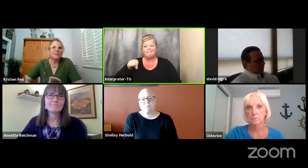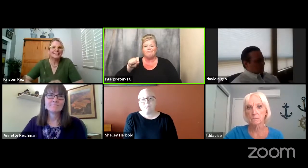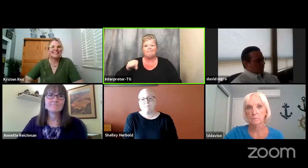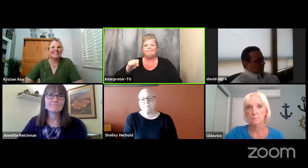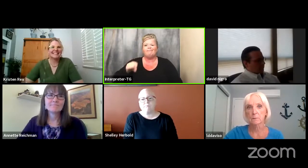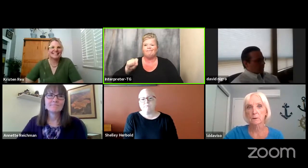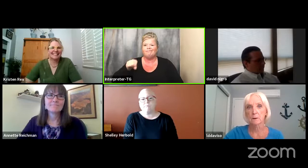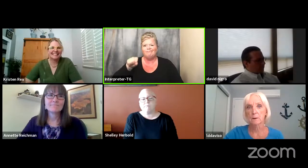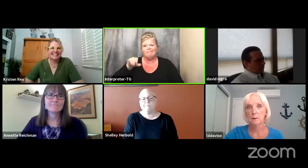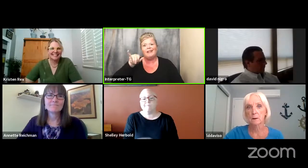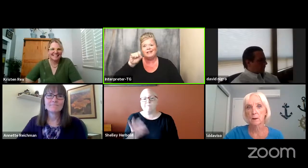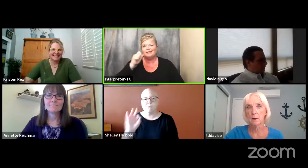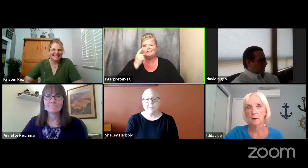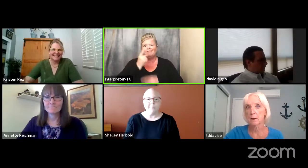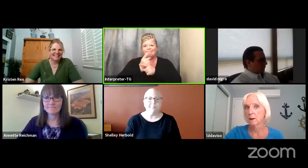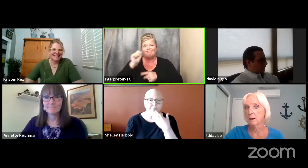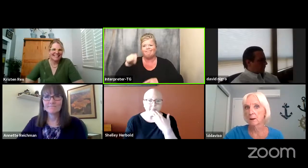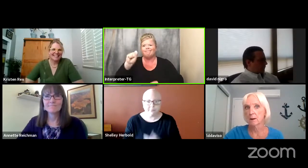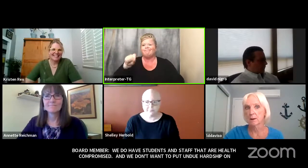Yes.